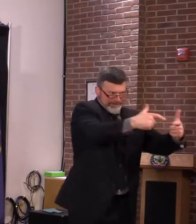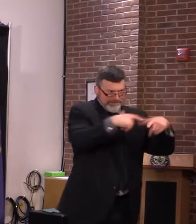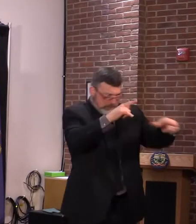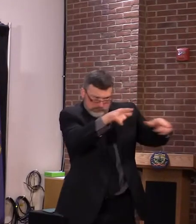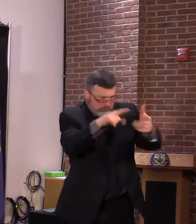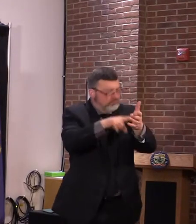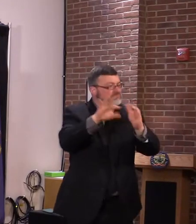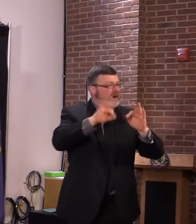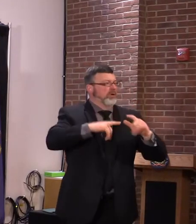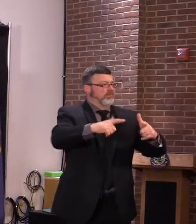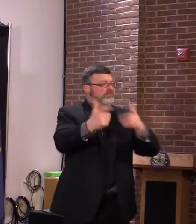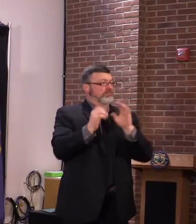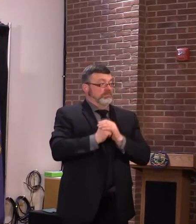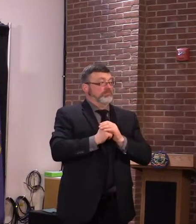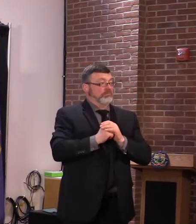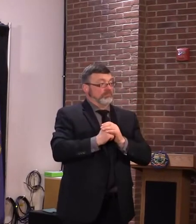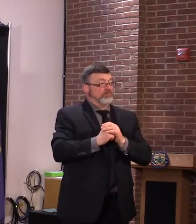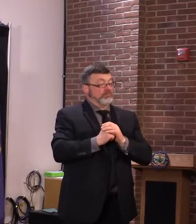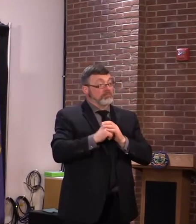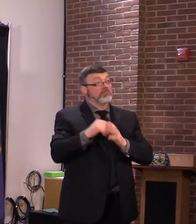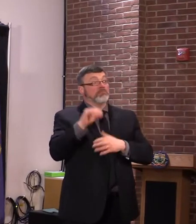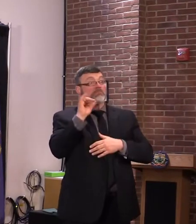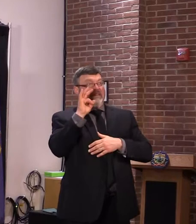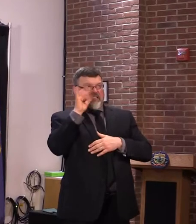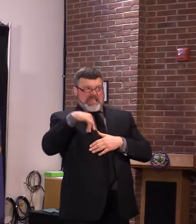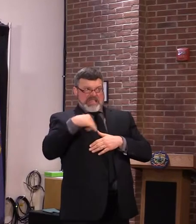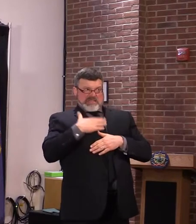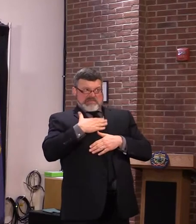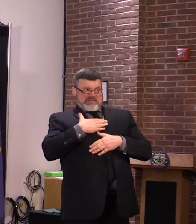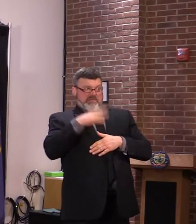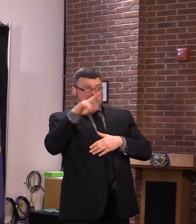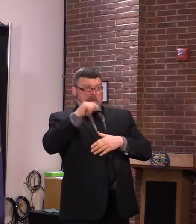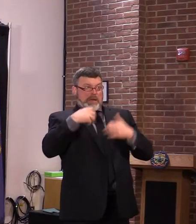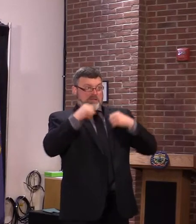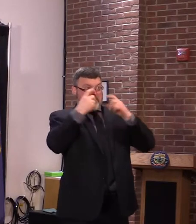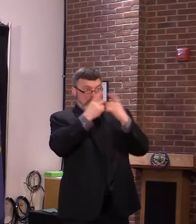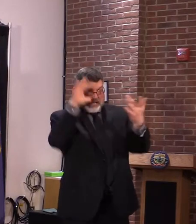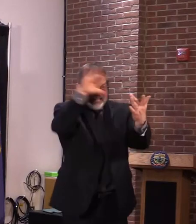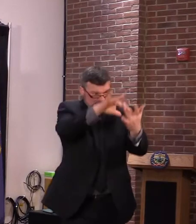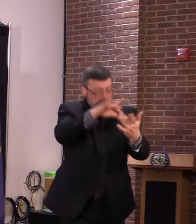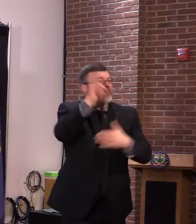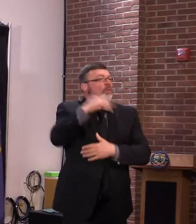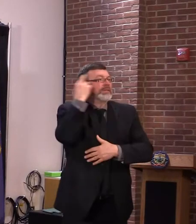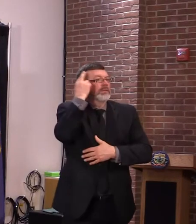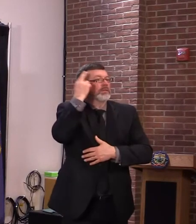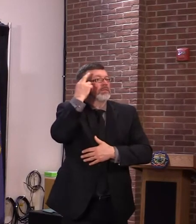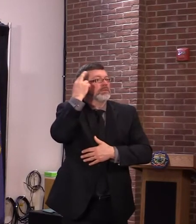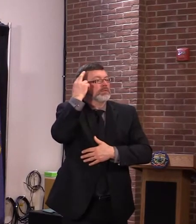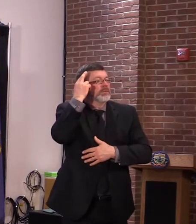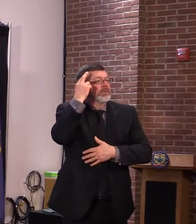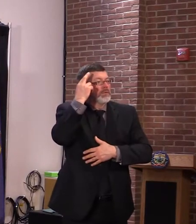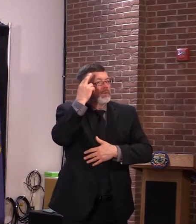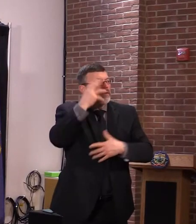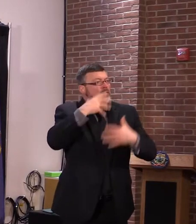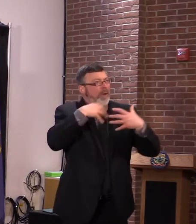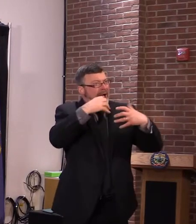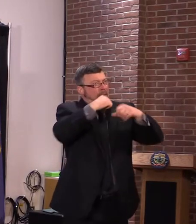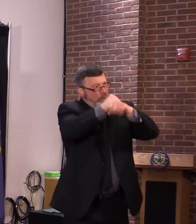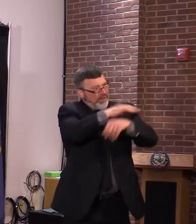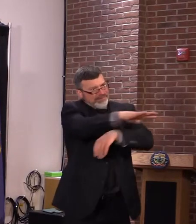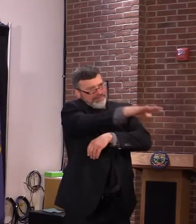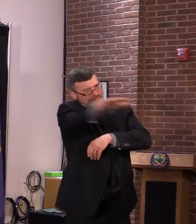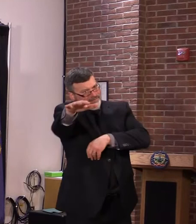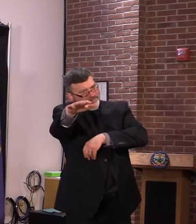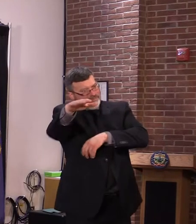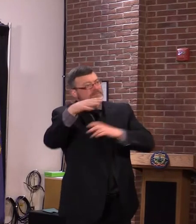make sure you have the information you need to protect yourself, your loved ones, and your community. It'll be a very brief call, since